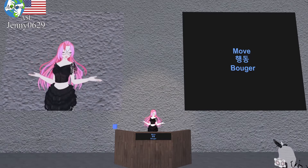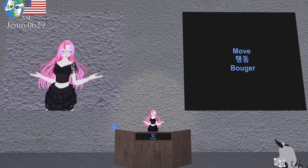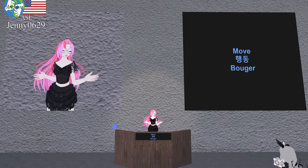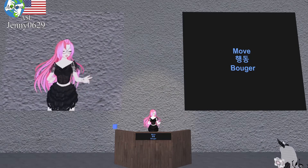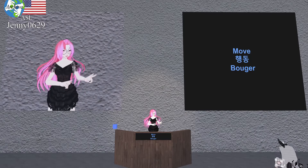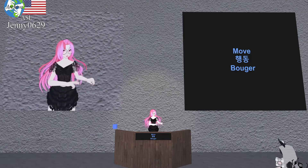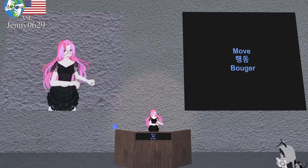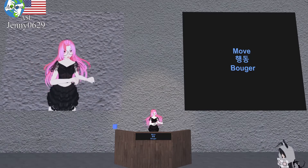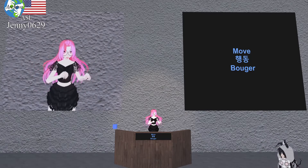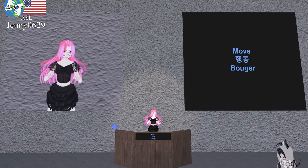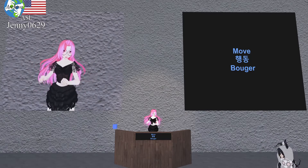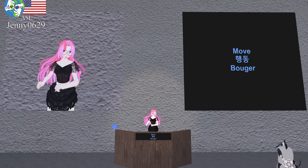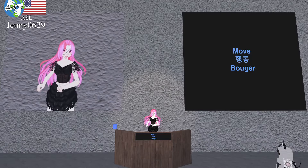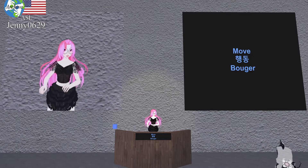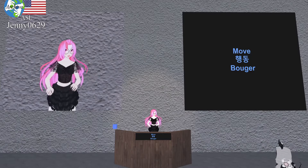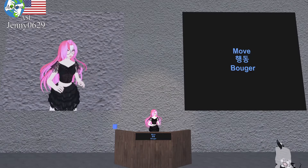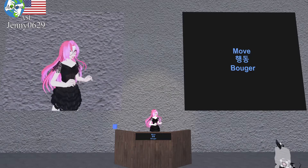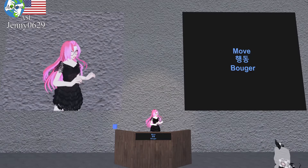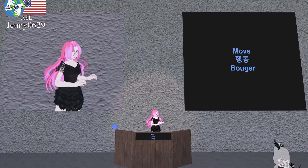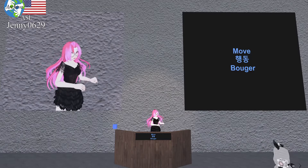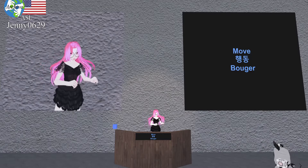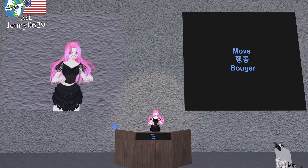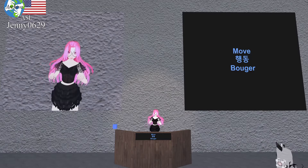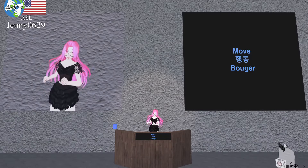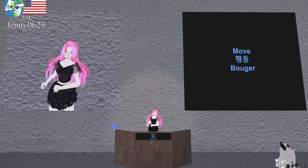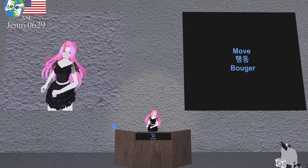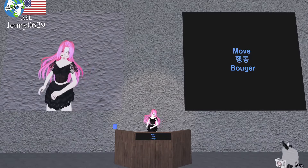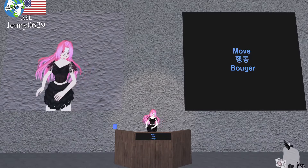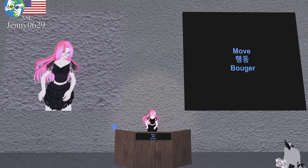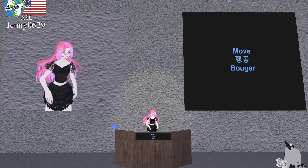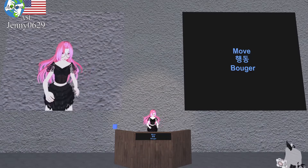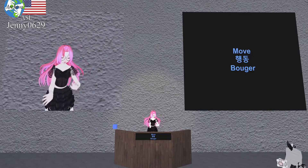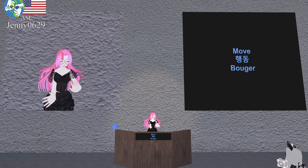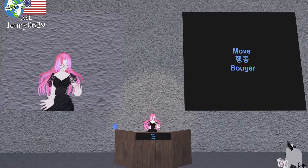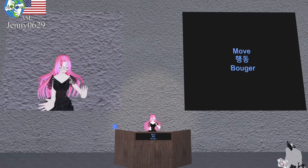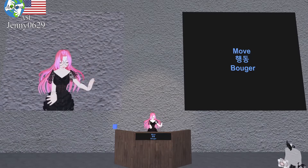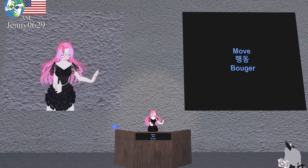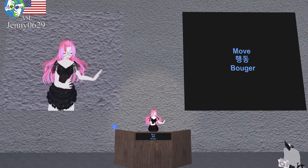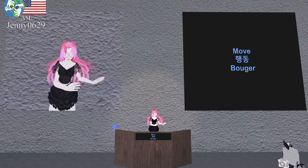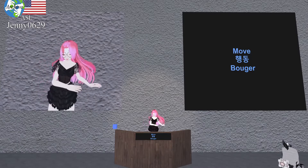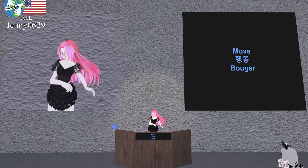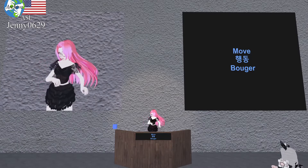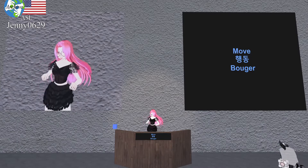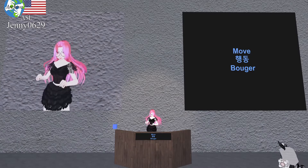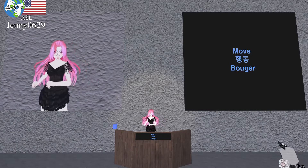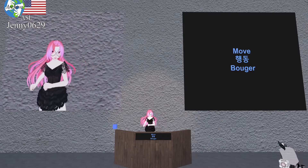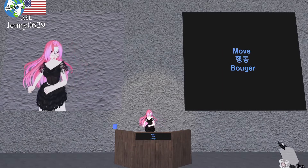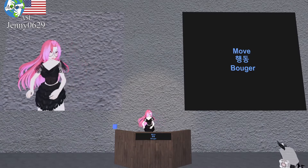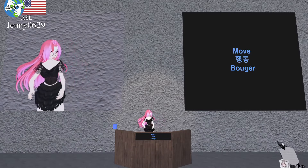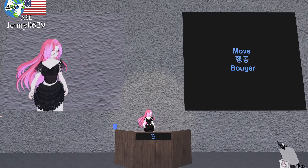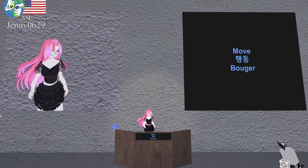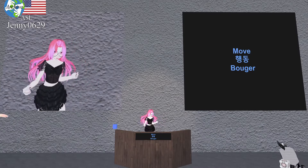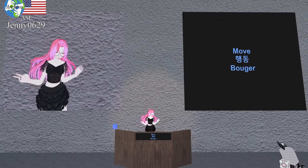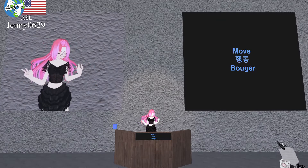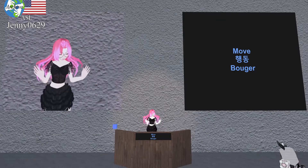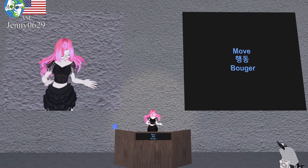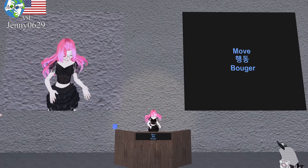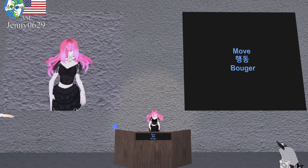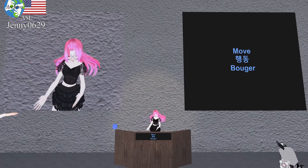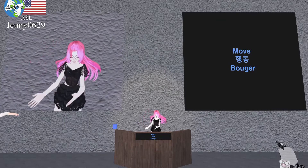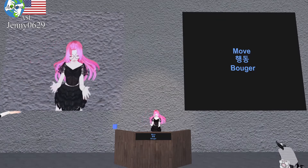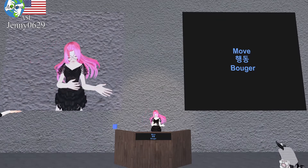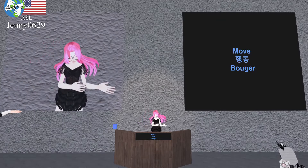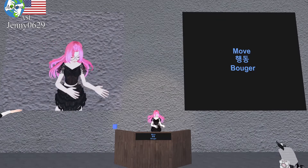moving whatever. Yeah, it could be any context of moving, both like get out of the way and also moving houses